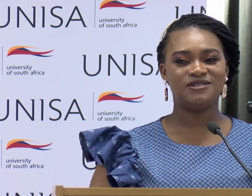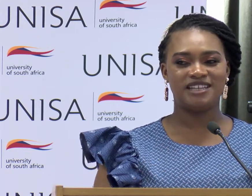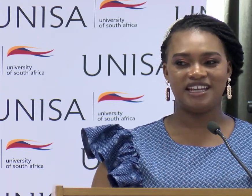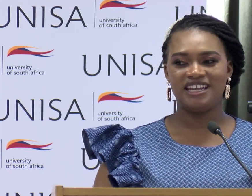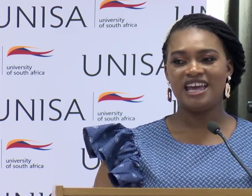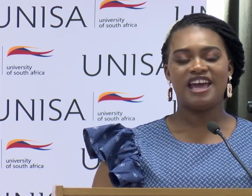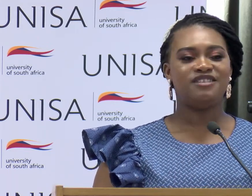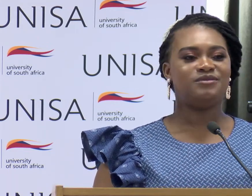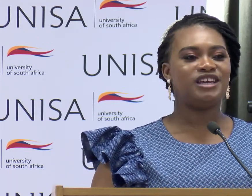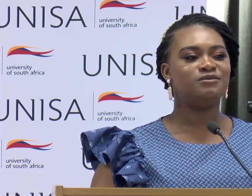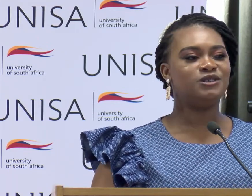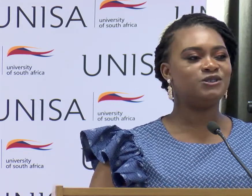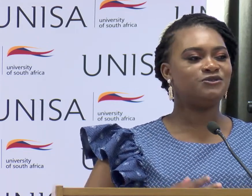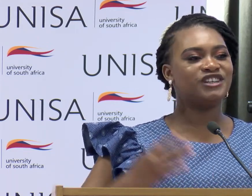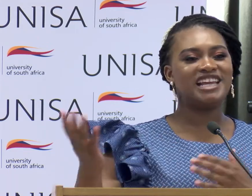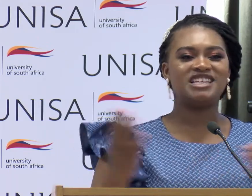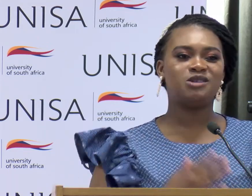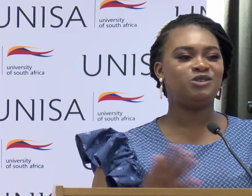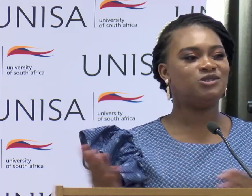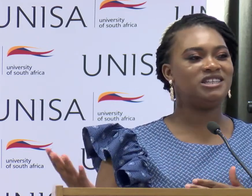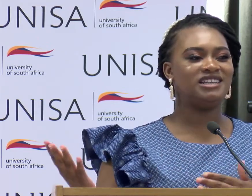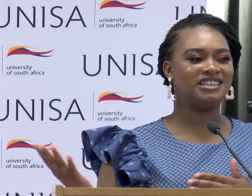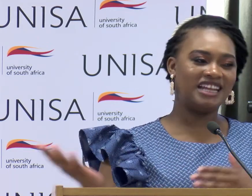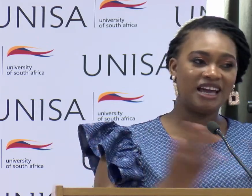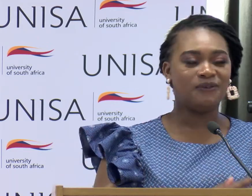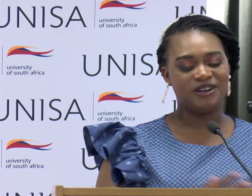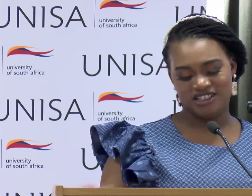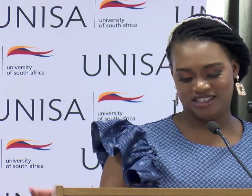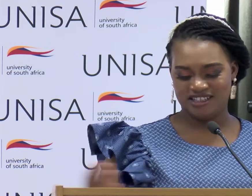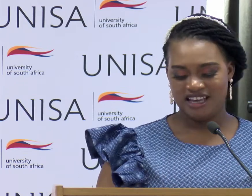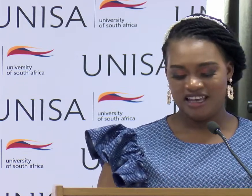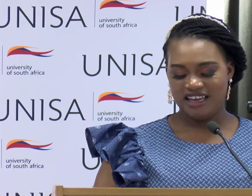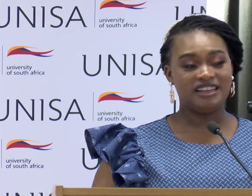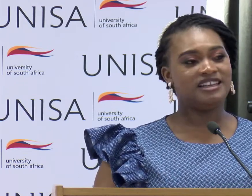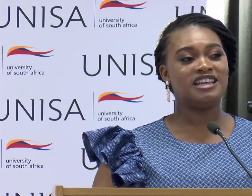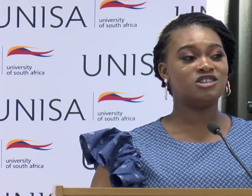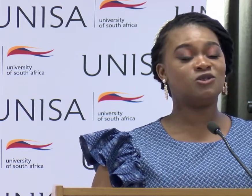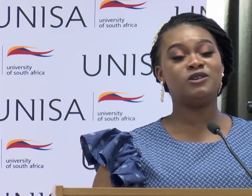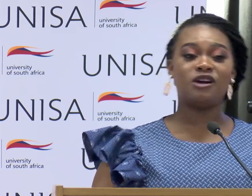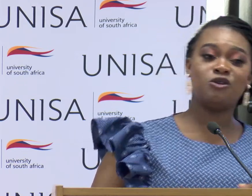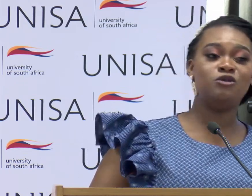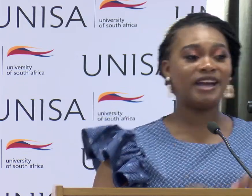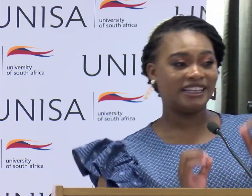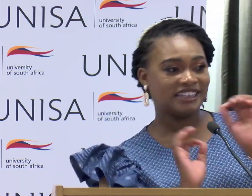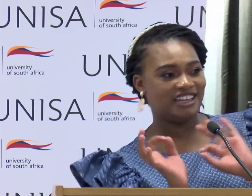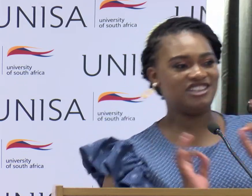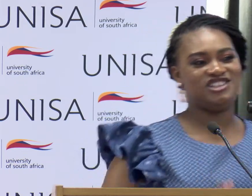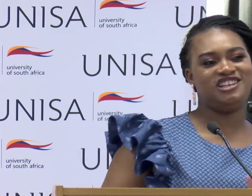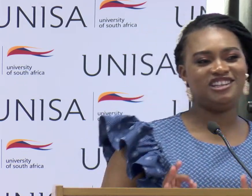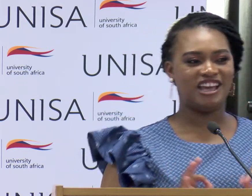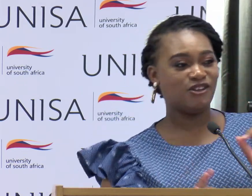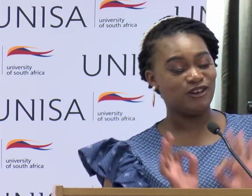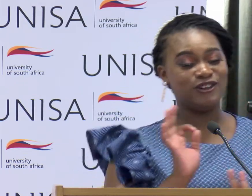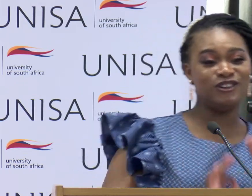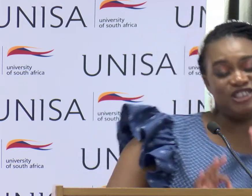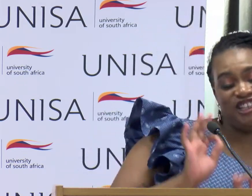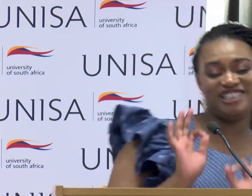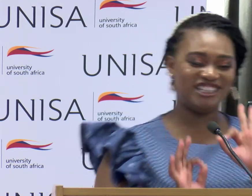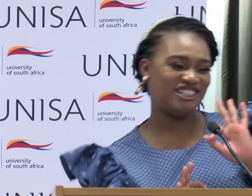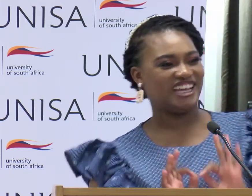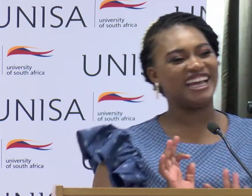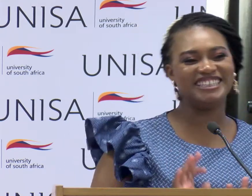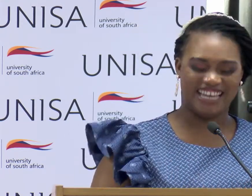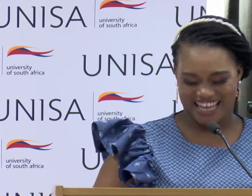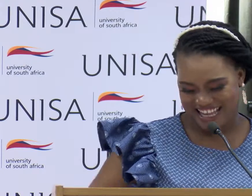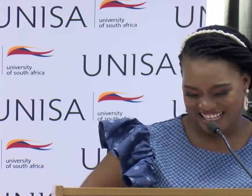here today and be able to freelance between the languages. Hey, nesizulu ngiyakhuluma kancane nje, ngiyakhona ukuthi